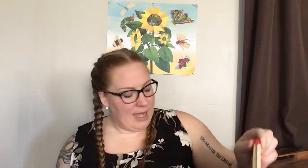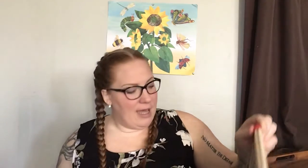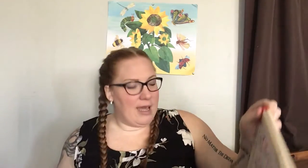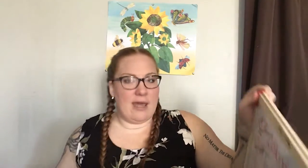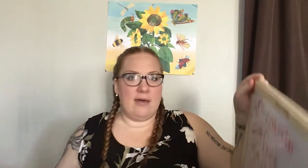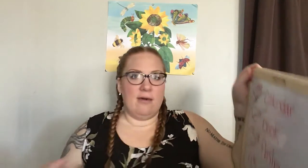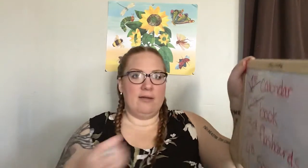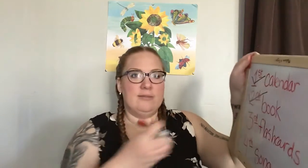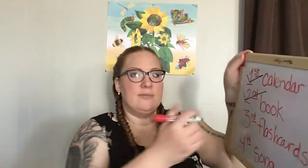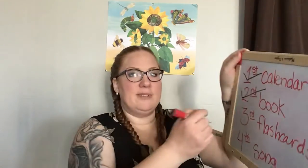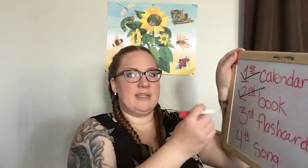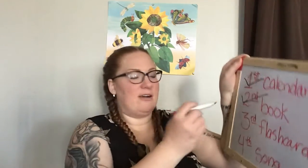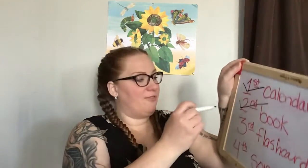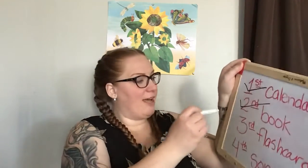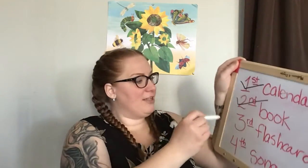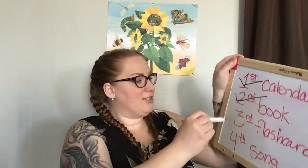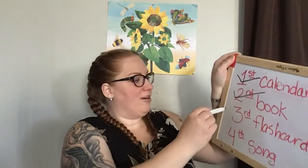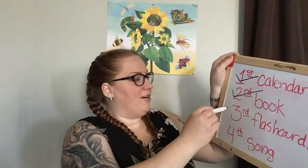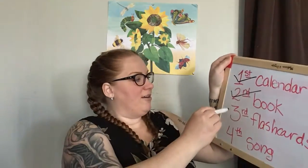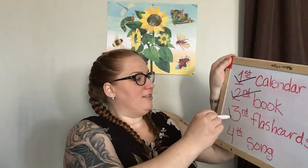Okay. We did our flashcards.